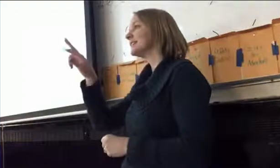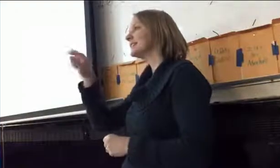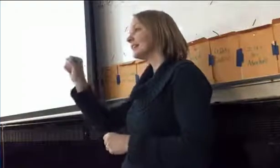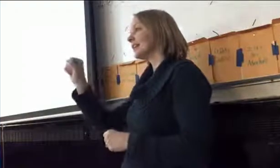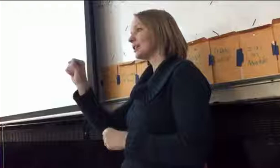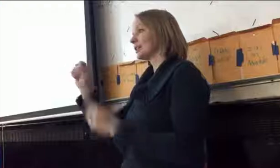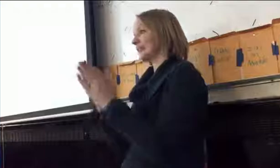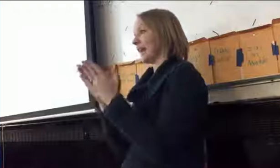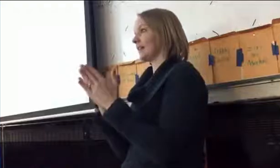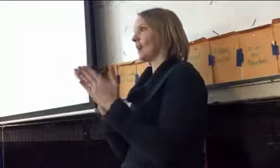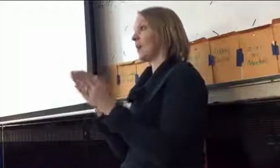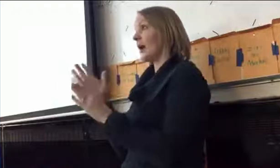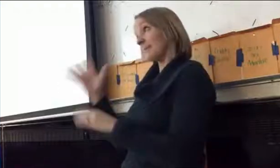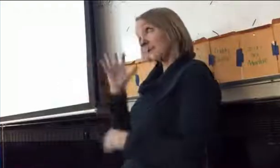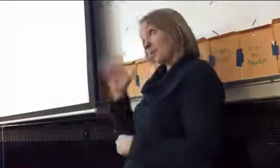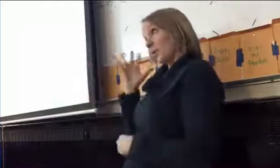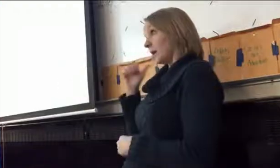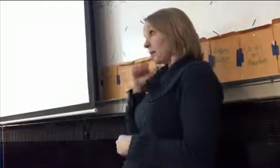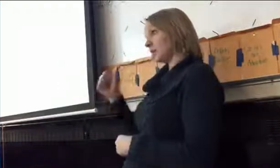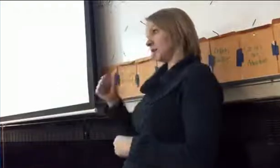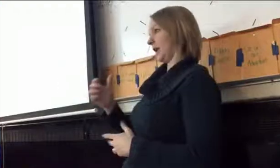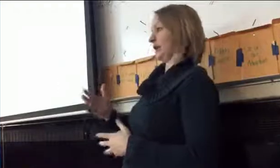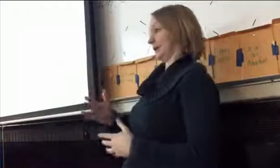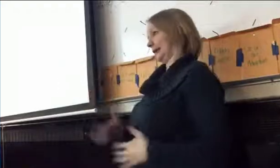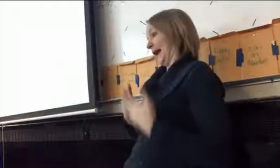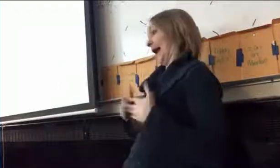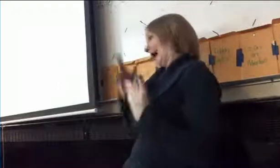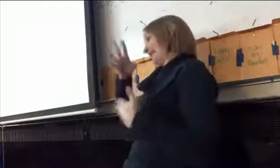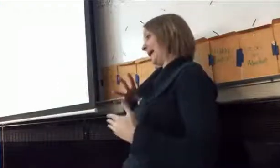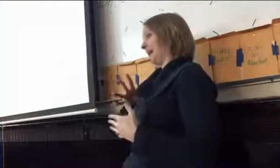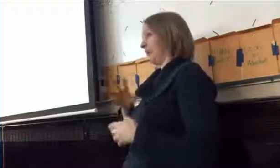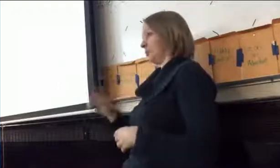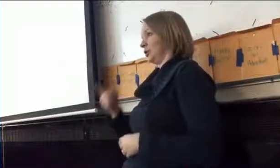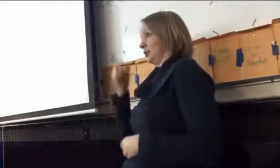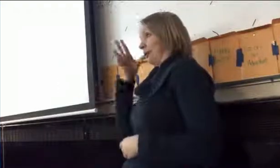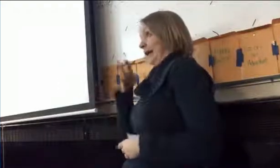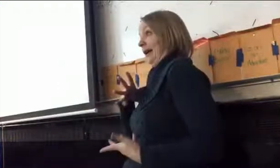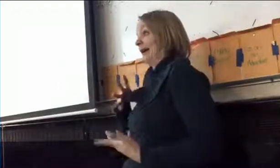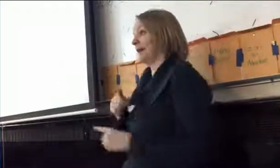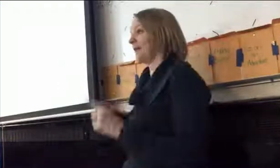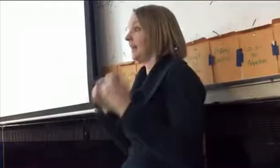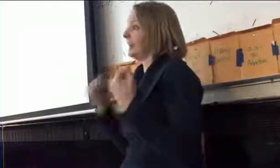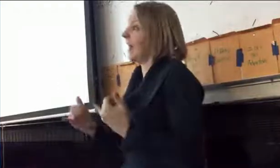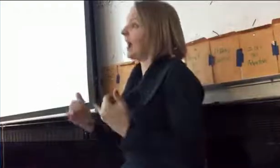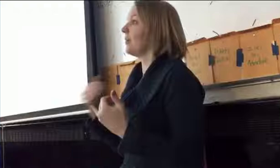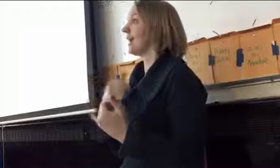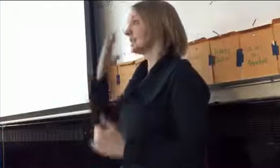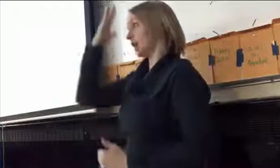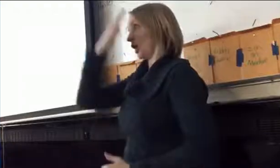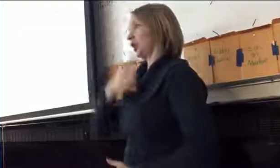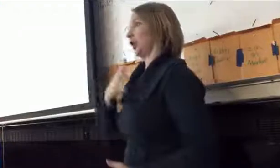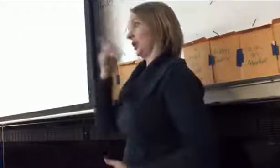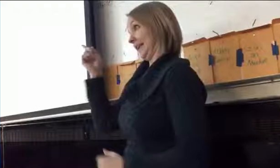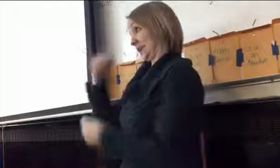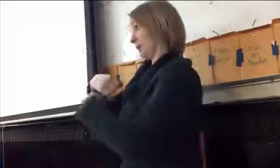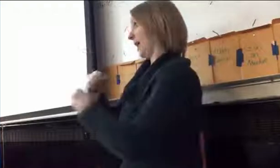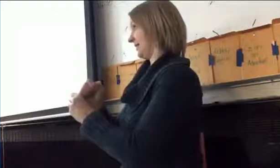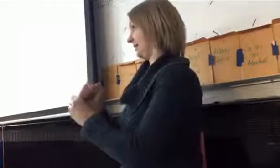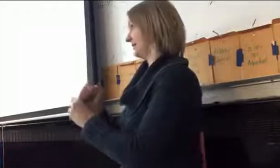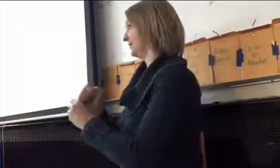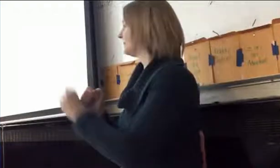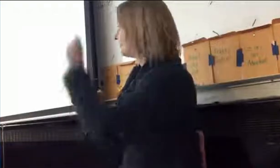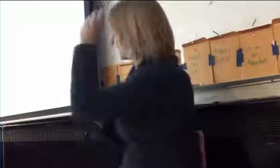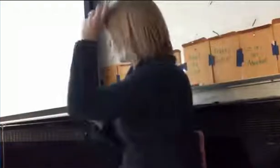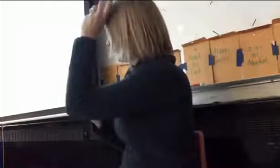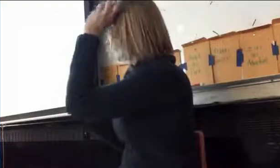jolly old St. Nick guy with the big red suit. He was just a dude. Okay. Now he has an actual look to him. He also, with this